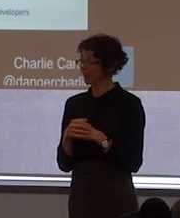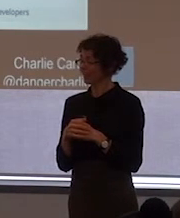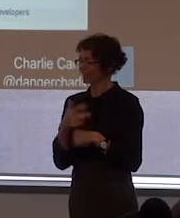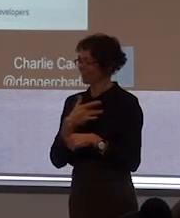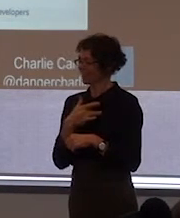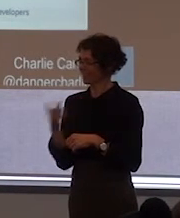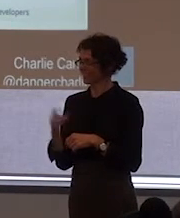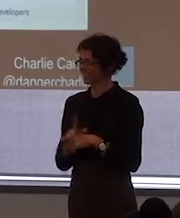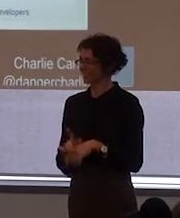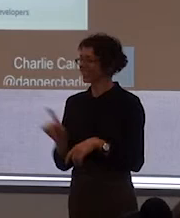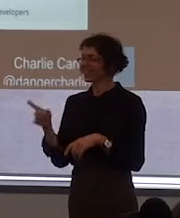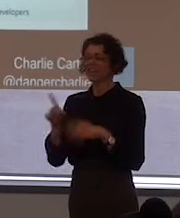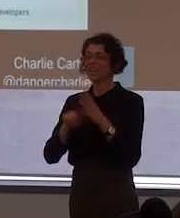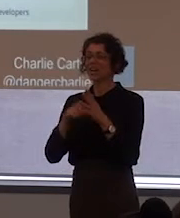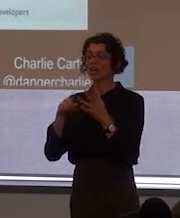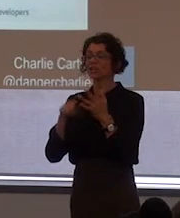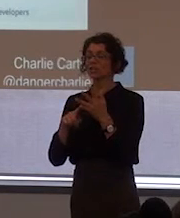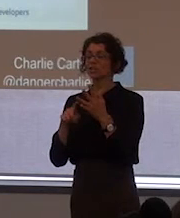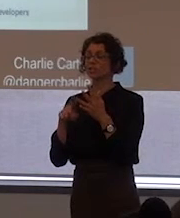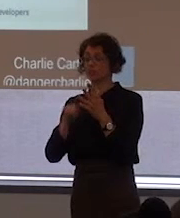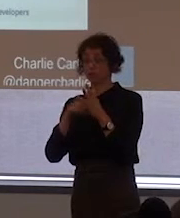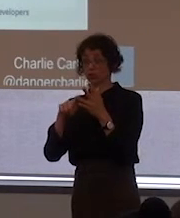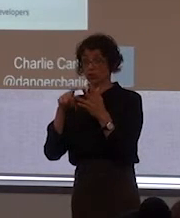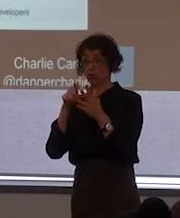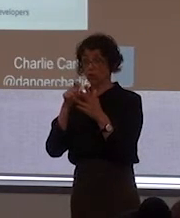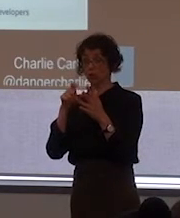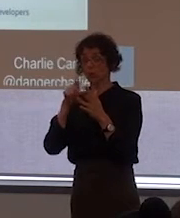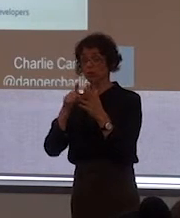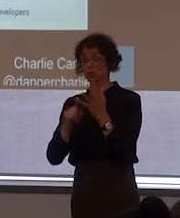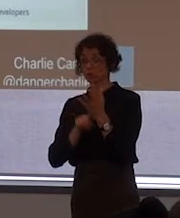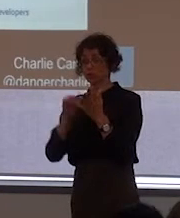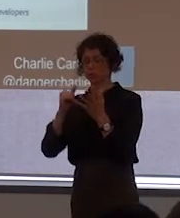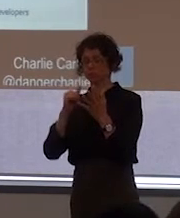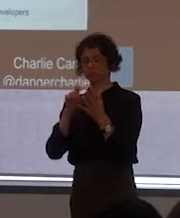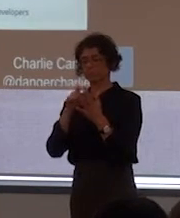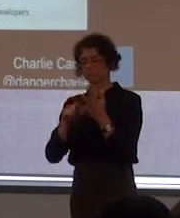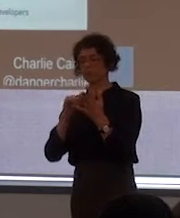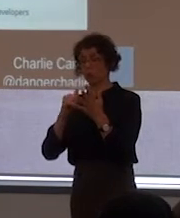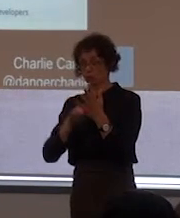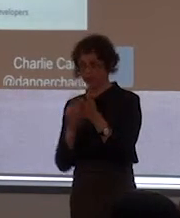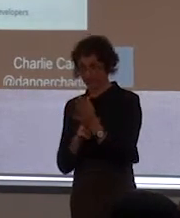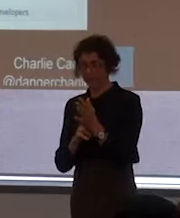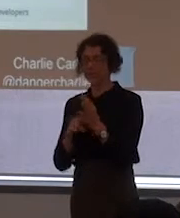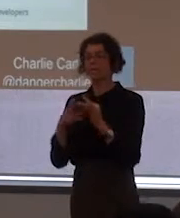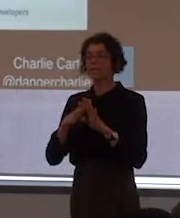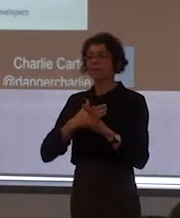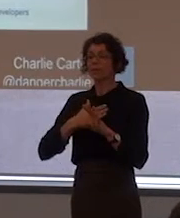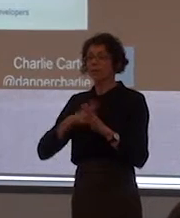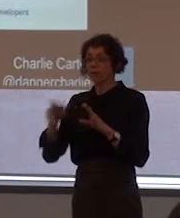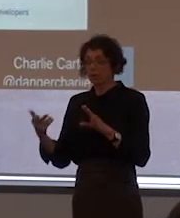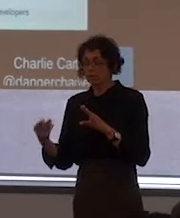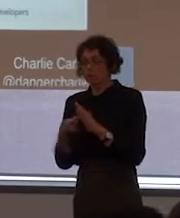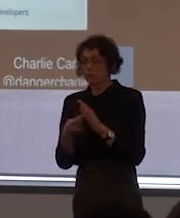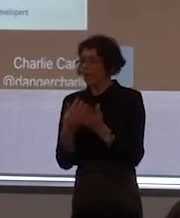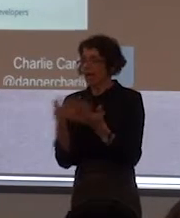it's by a fellow named Joe Dolson, the WordPress Accessibility plugin. If you're going to install any plugin for